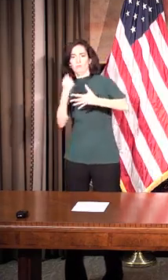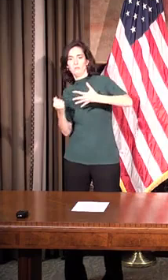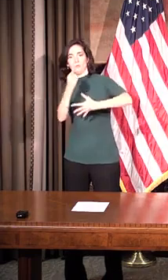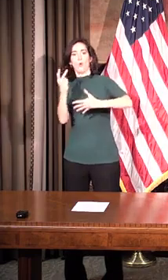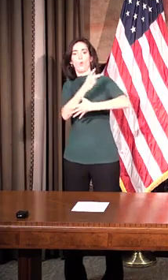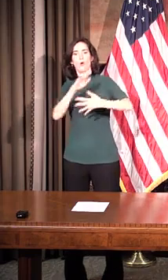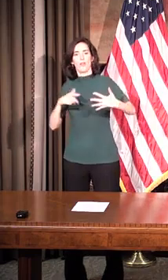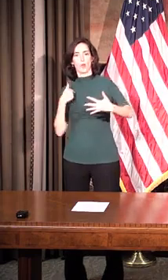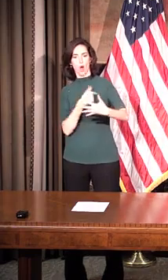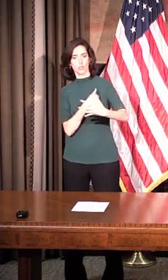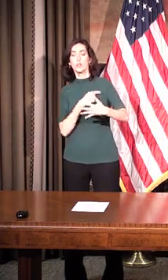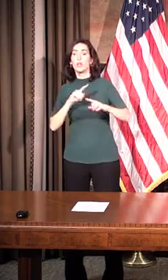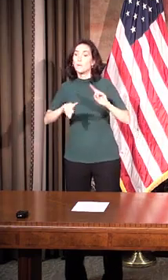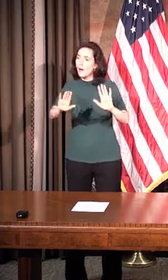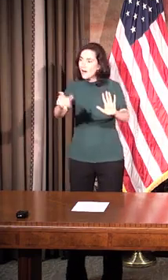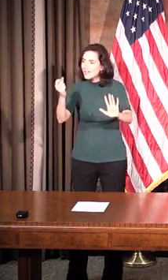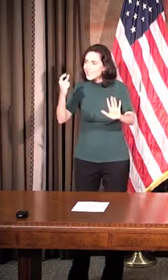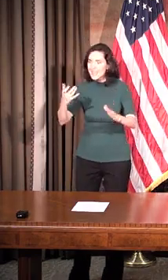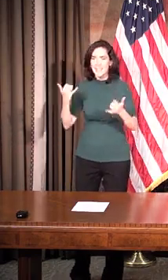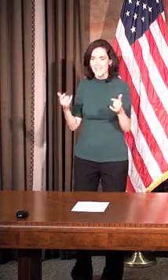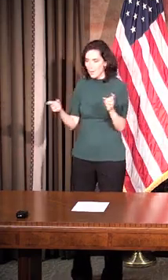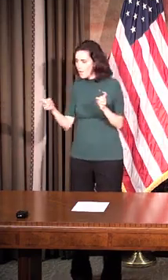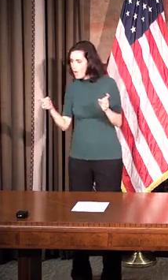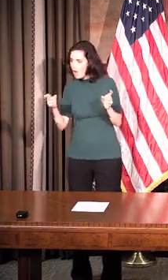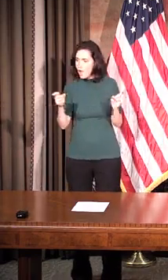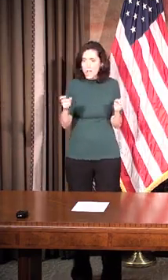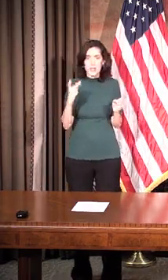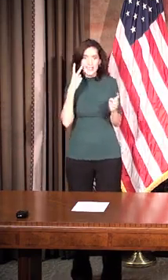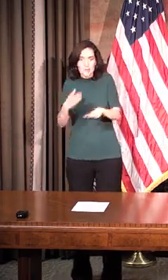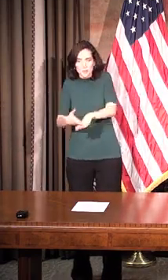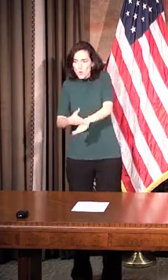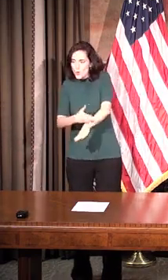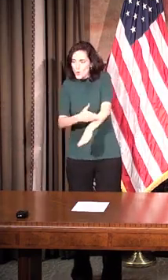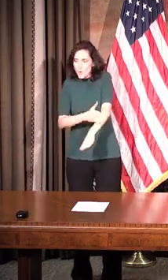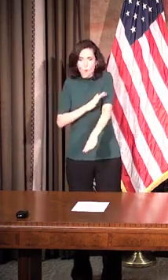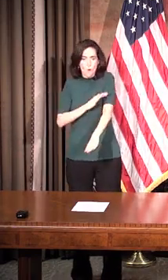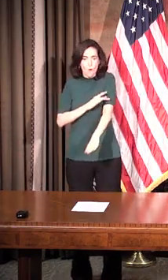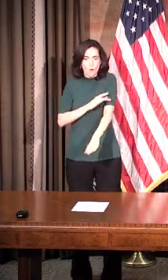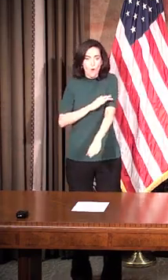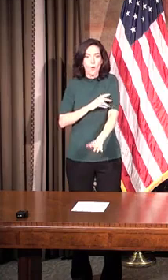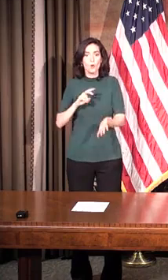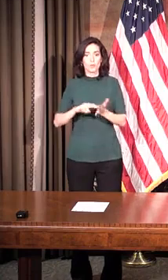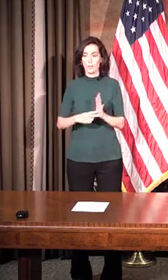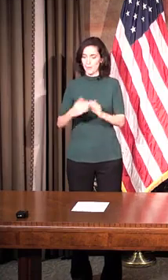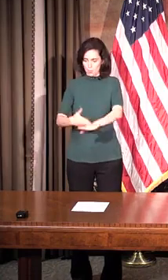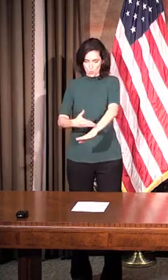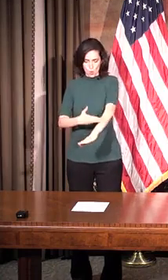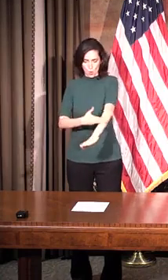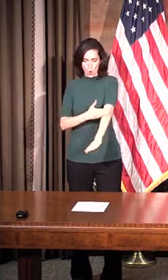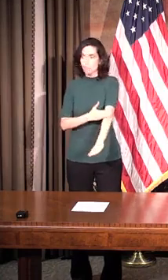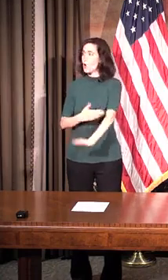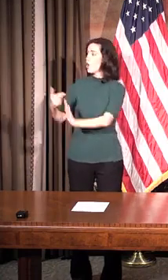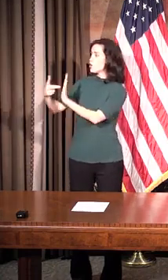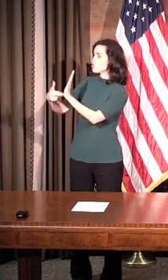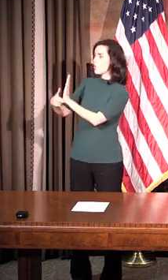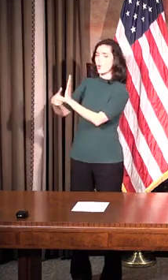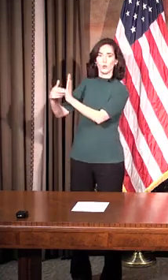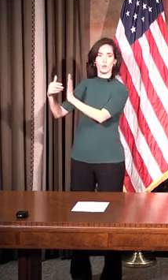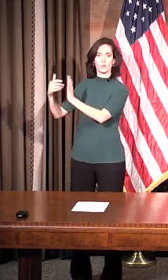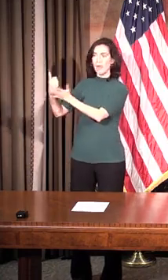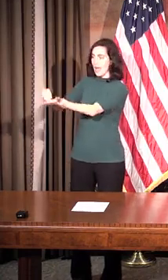start having success, because of the way you're managing the emergency, that is not the right time to discard the tools that allowed